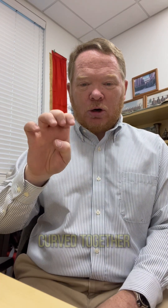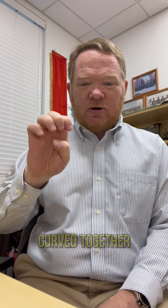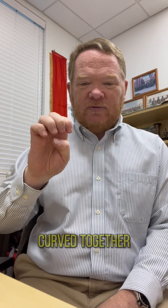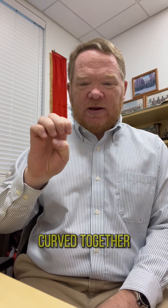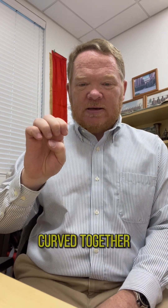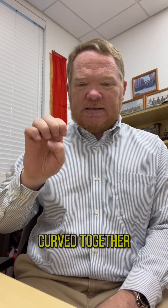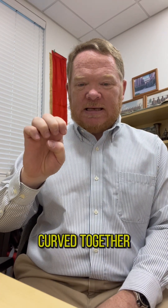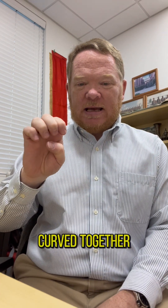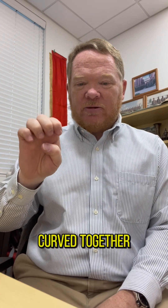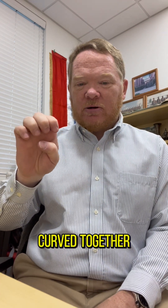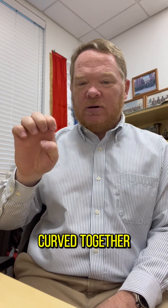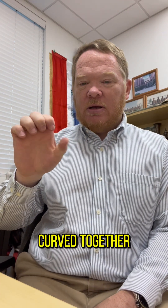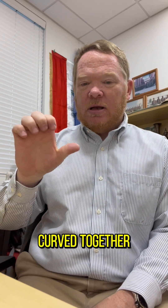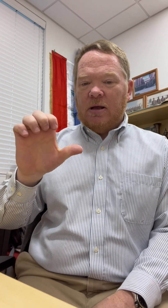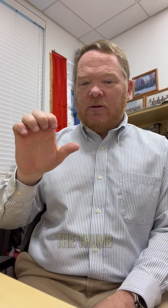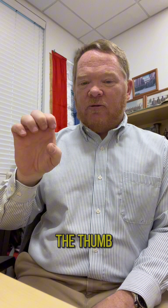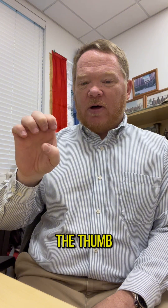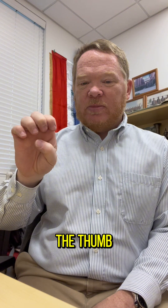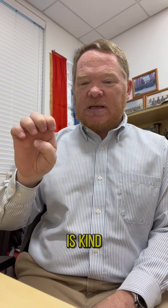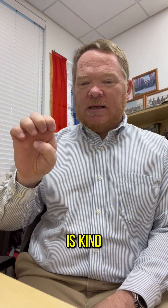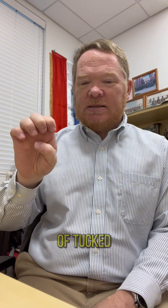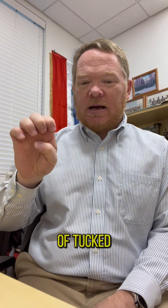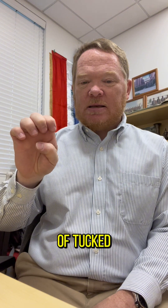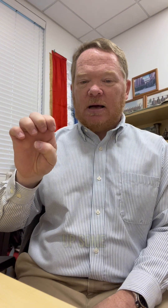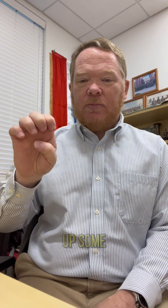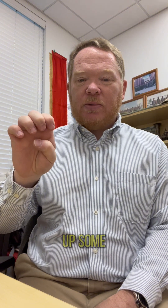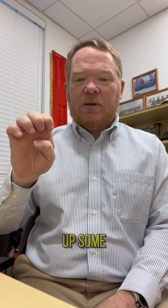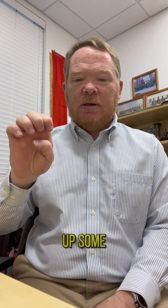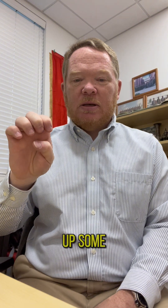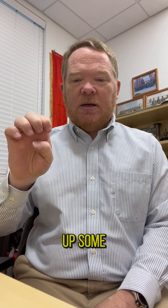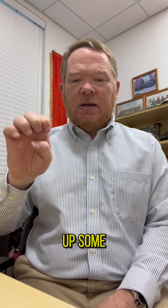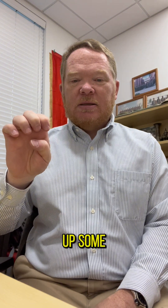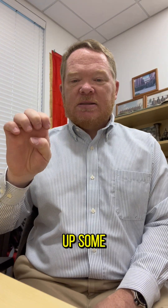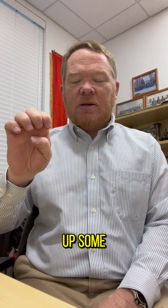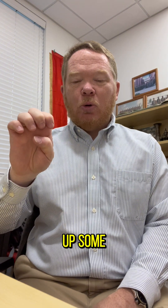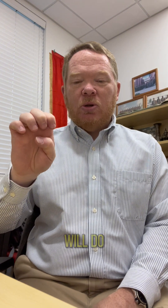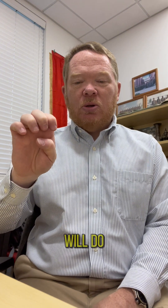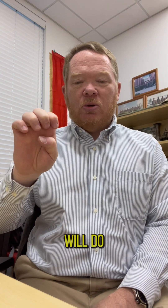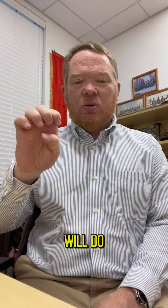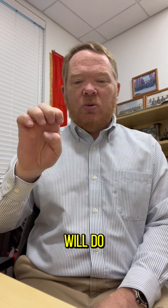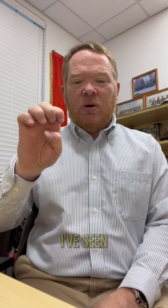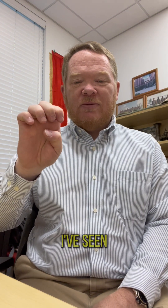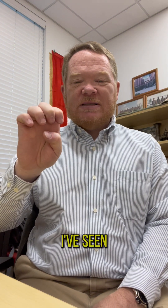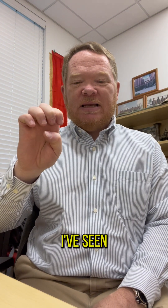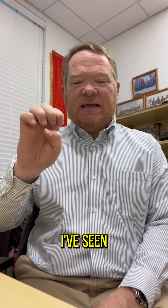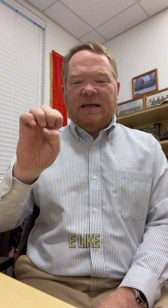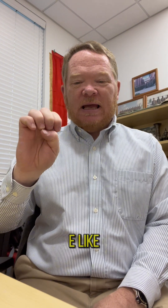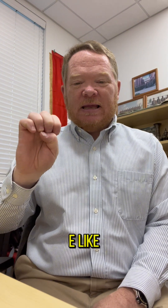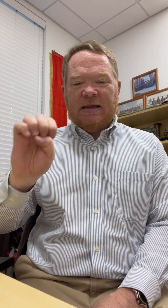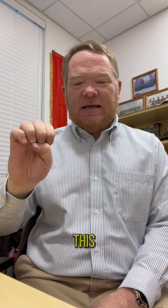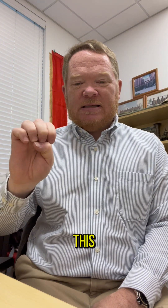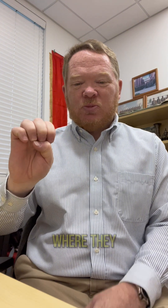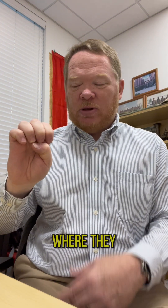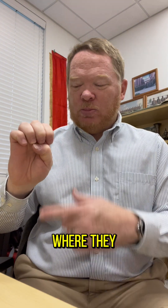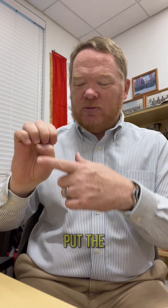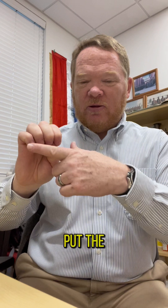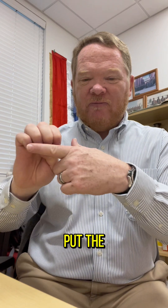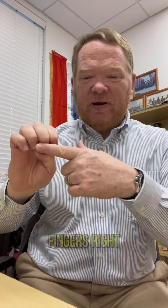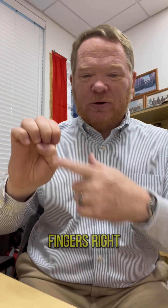curved together. The thumb is kind of tucked up. Some will do, I've seen E like this, where they put the fingers